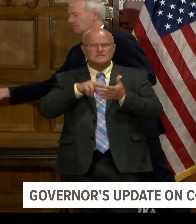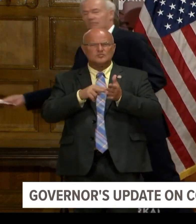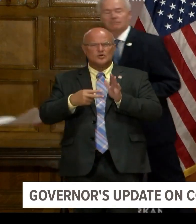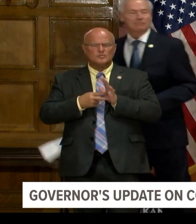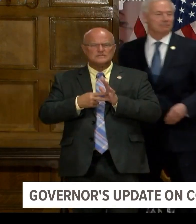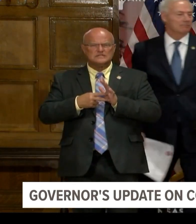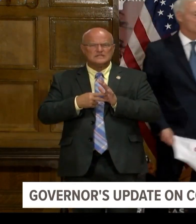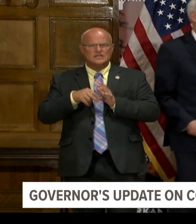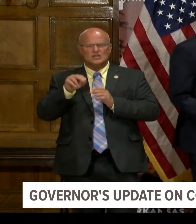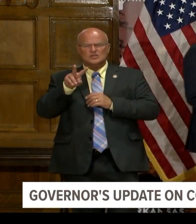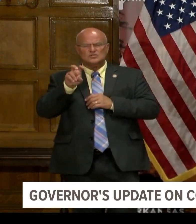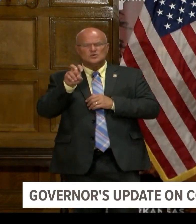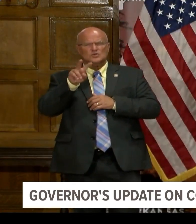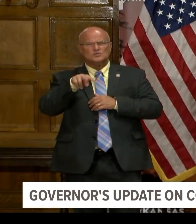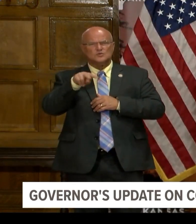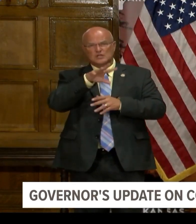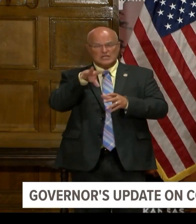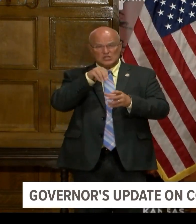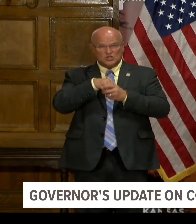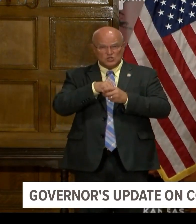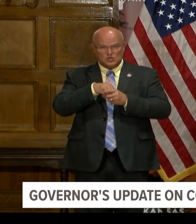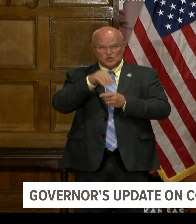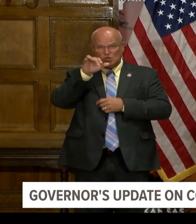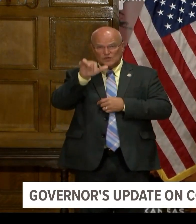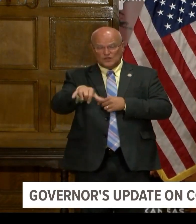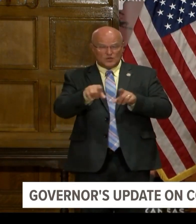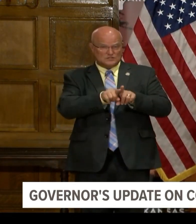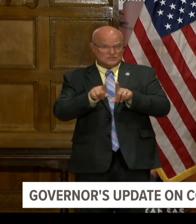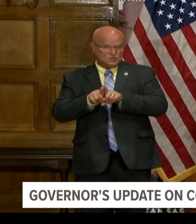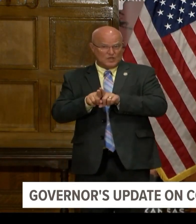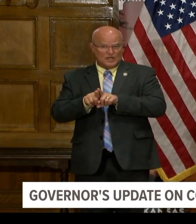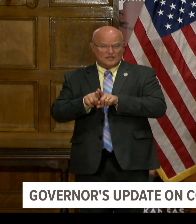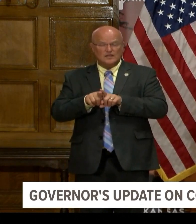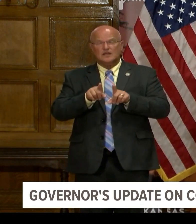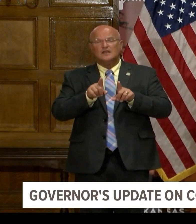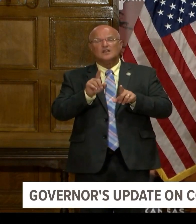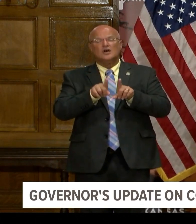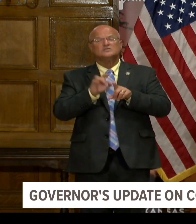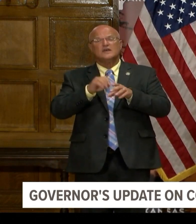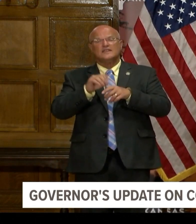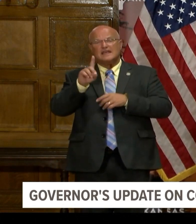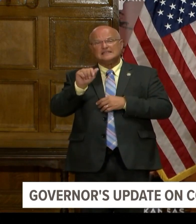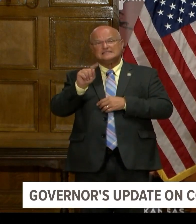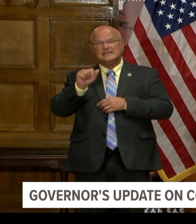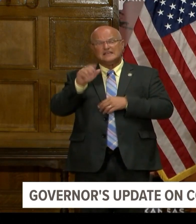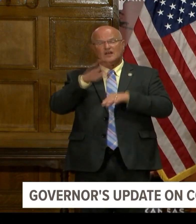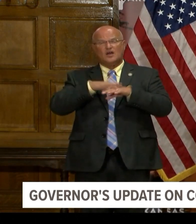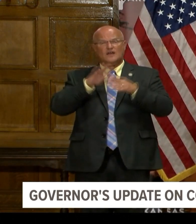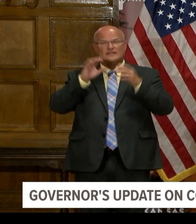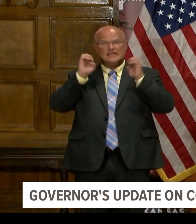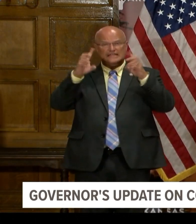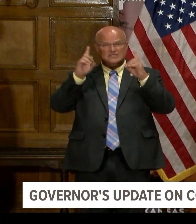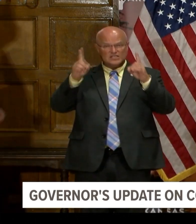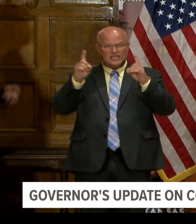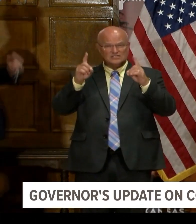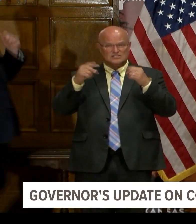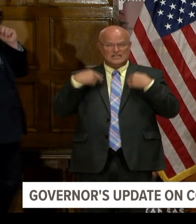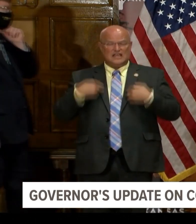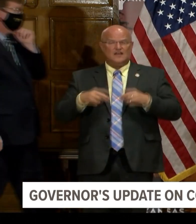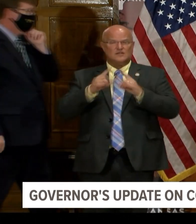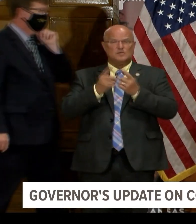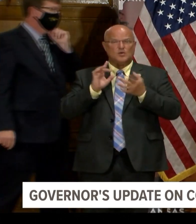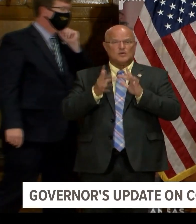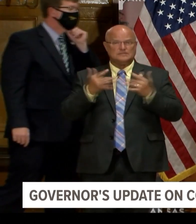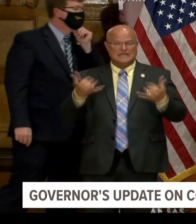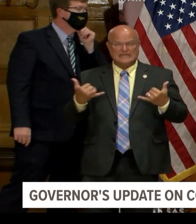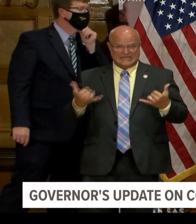did the 222 include those as well? And also, is that data up on the Education and Health Department websites now,